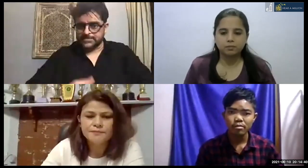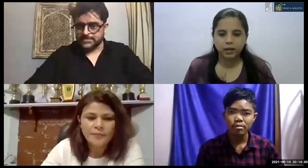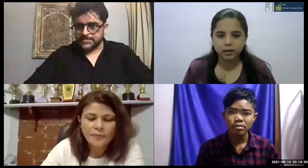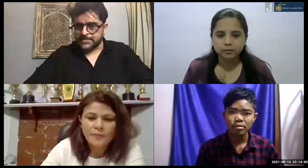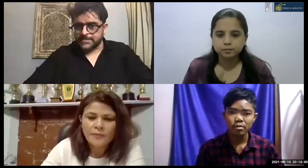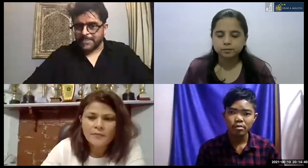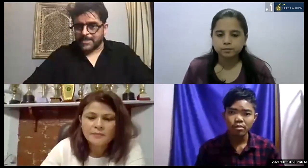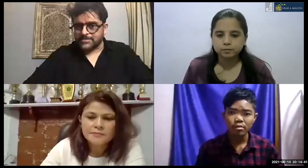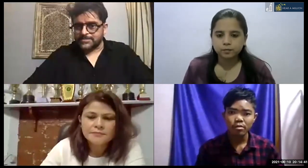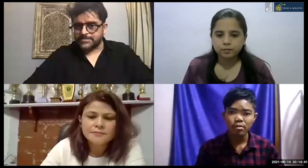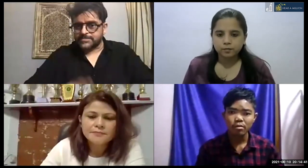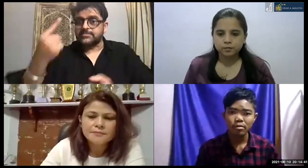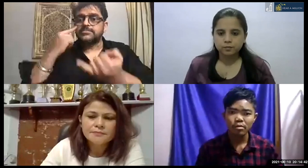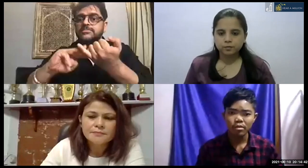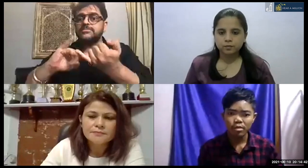you can begin.